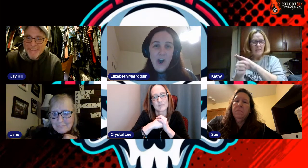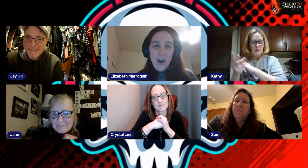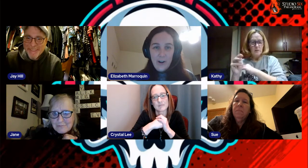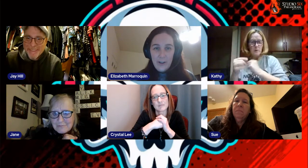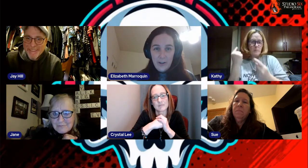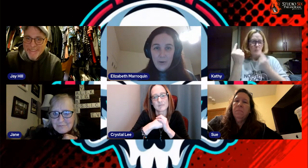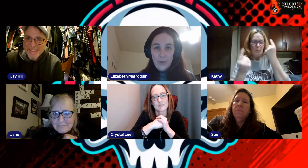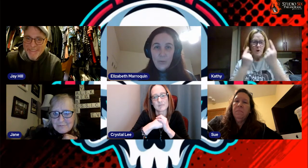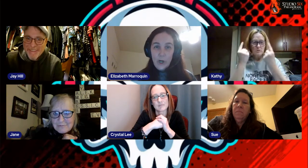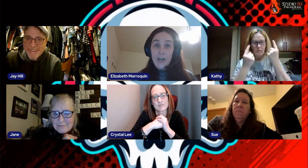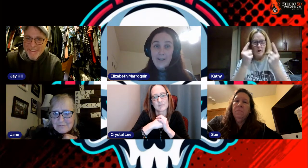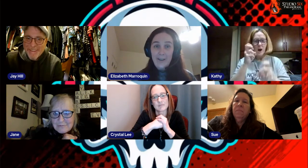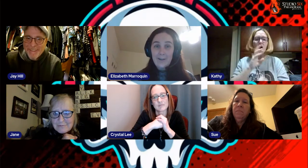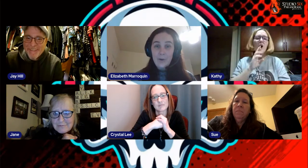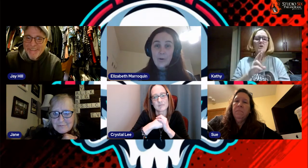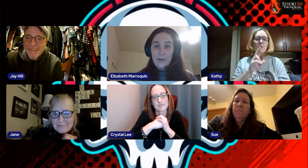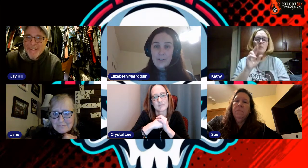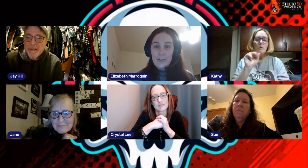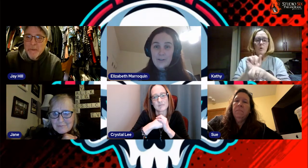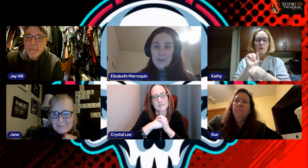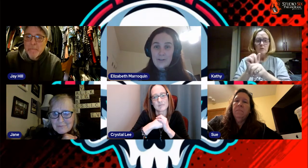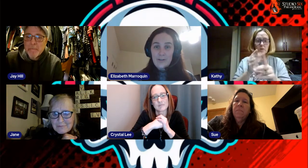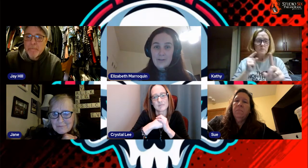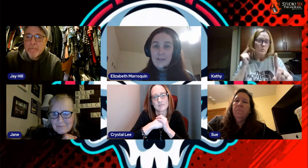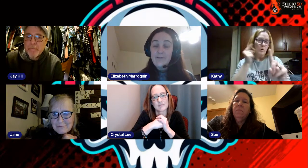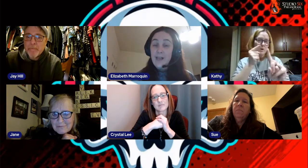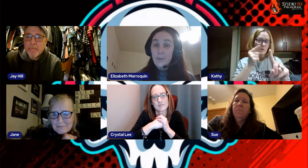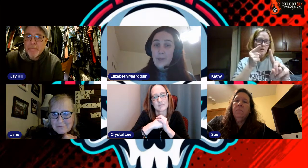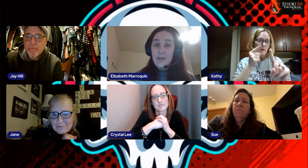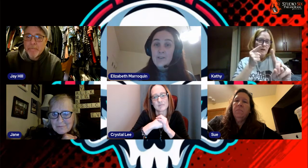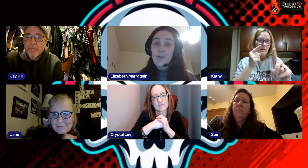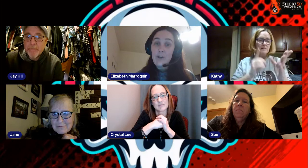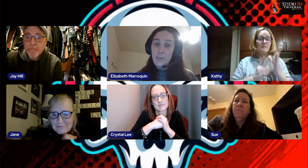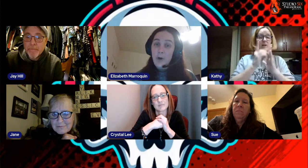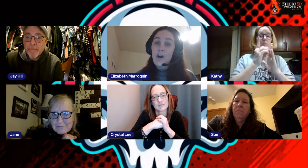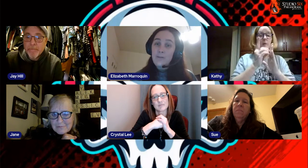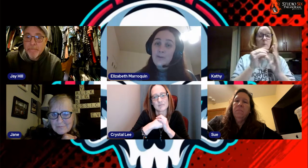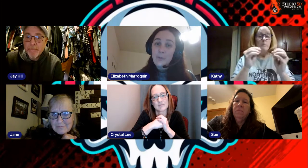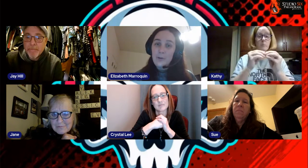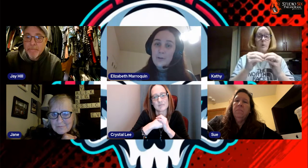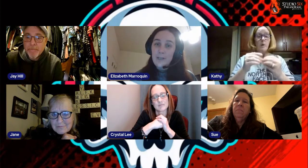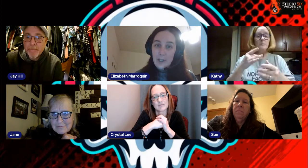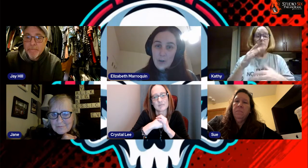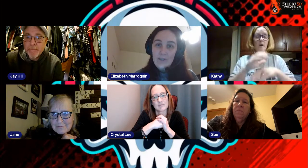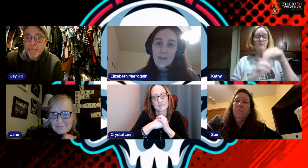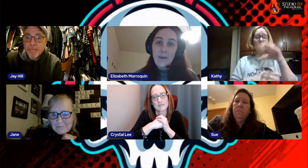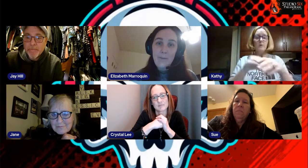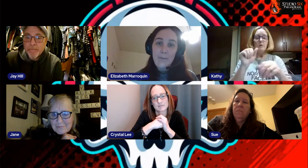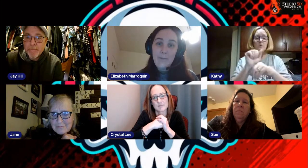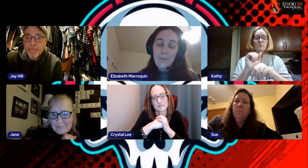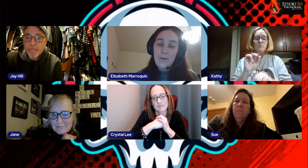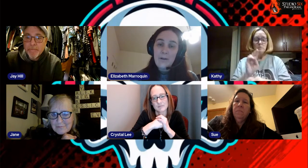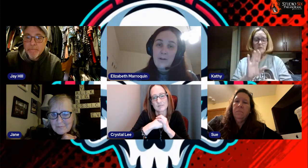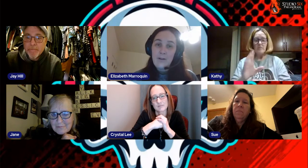wondering, are you working towards developing so that you're more comfortable in using